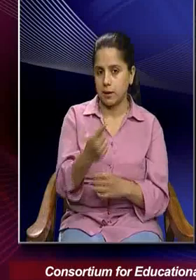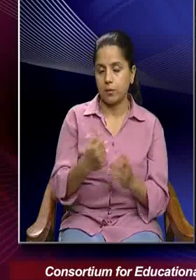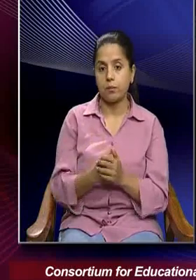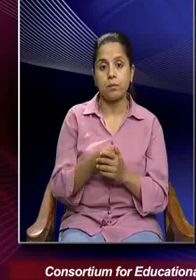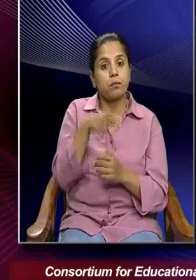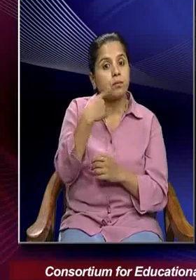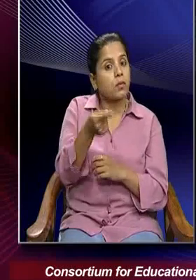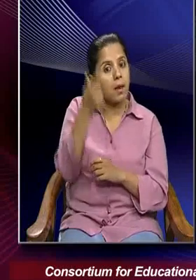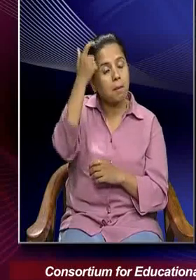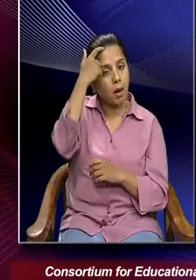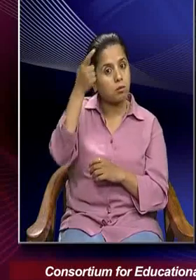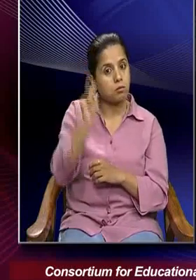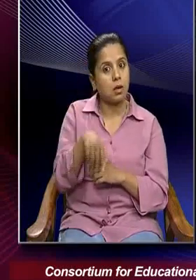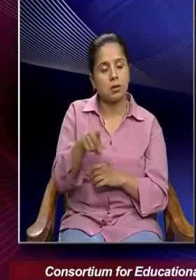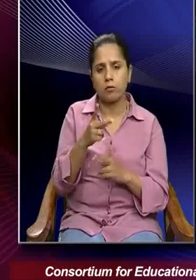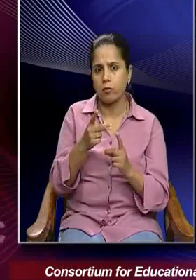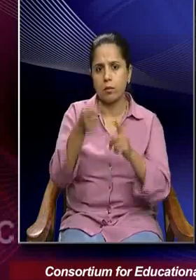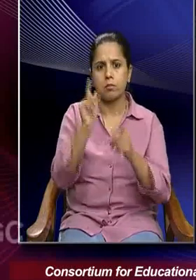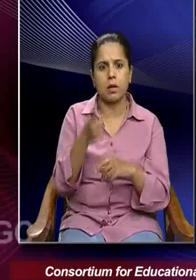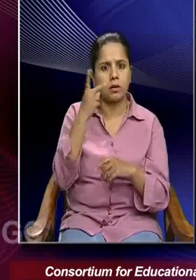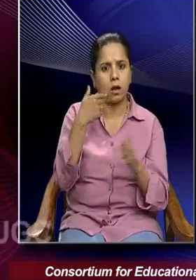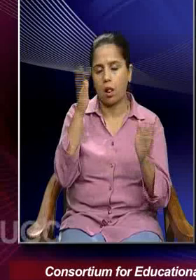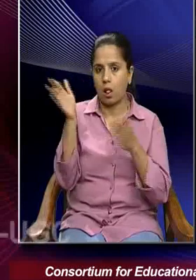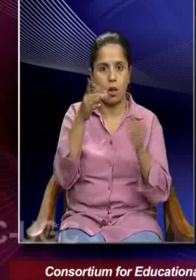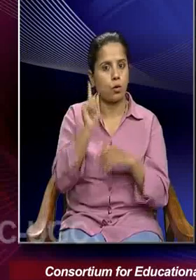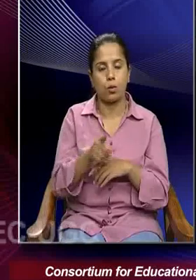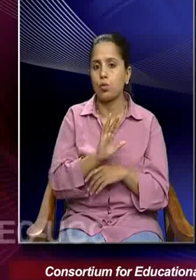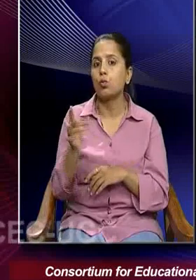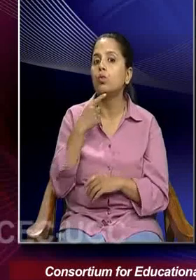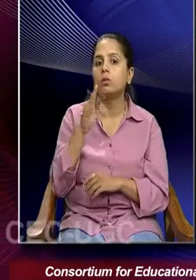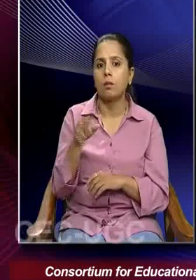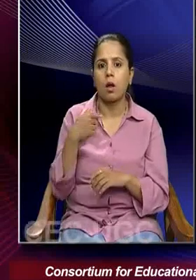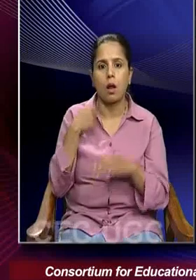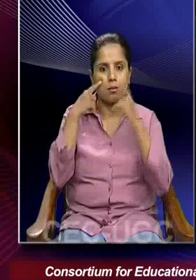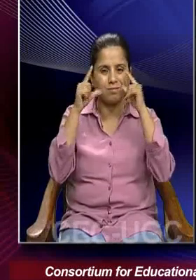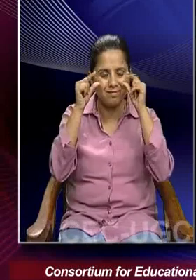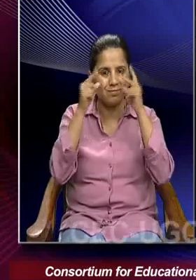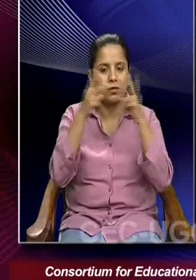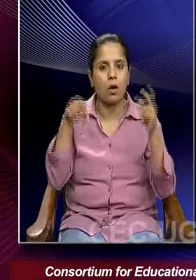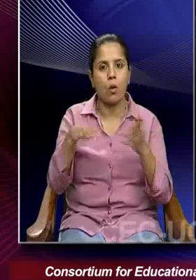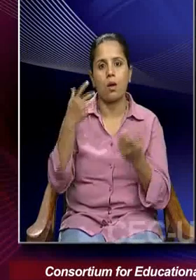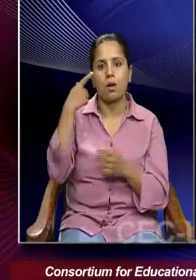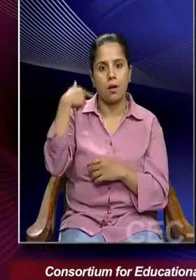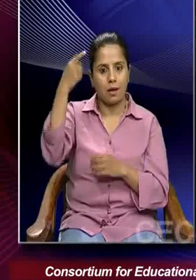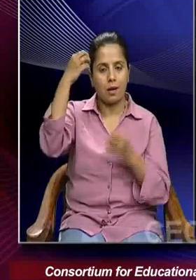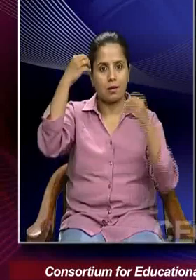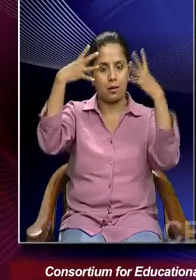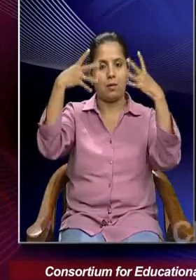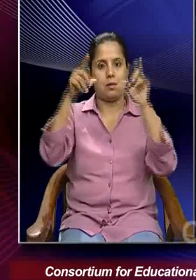Fine, so mind must be steadfast like unflickering flame of the lamp.